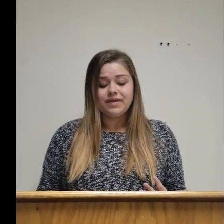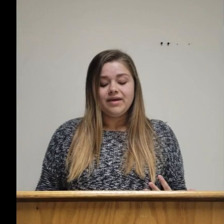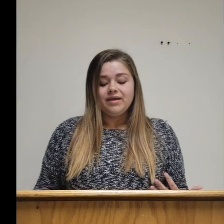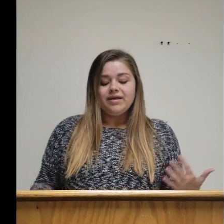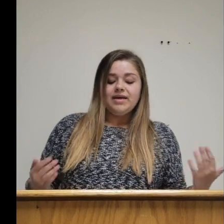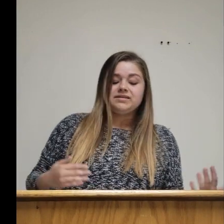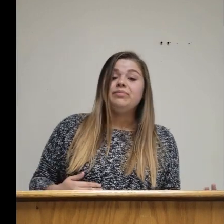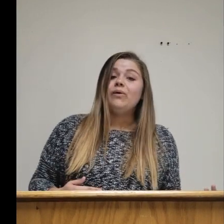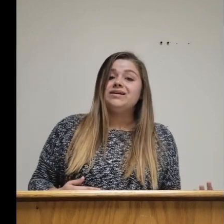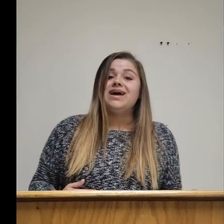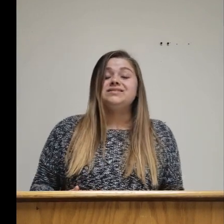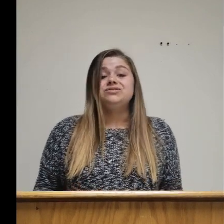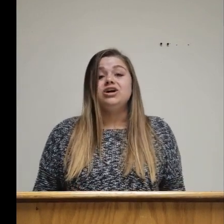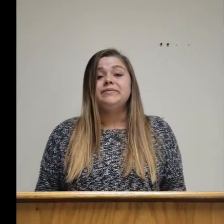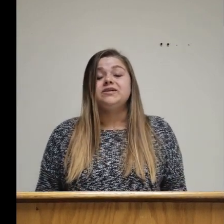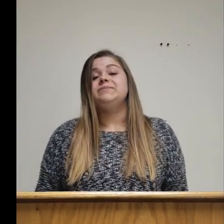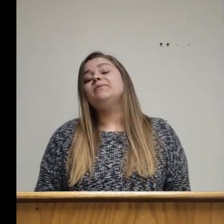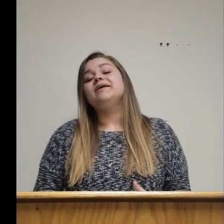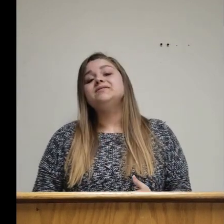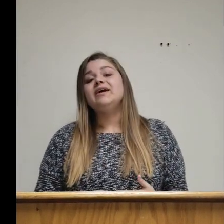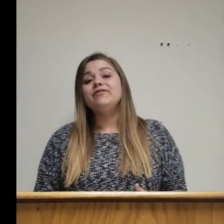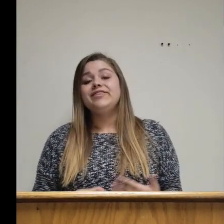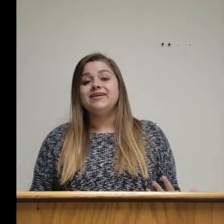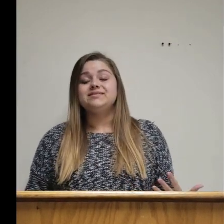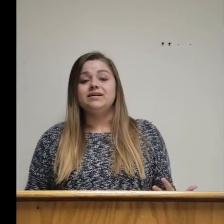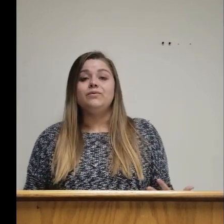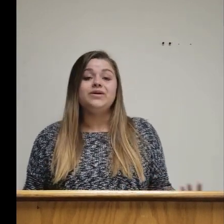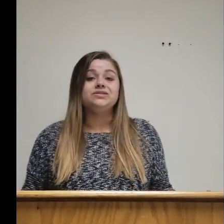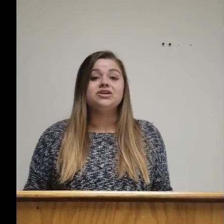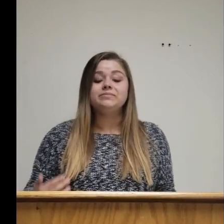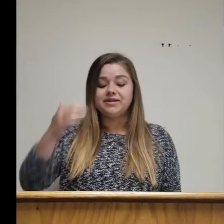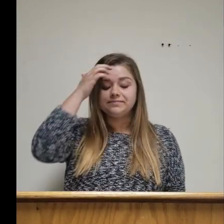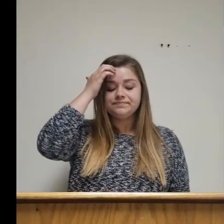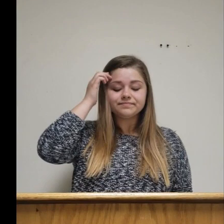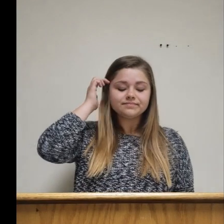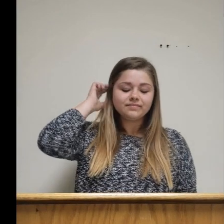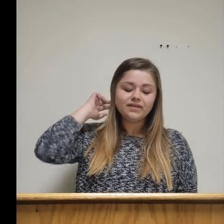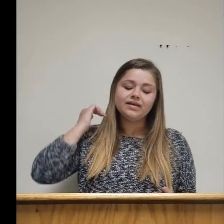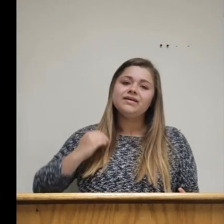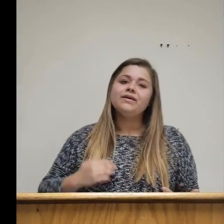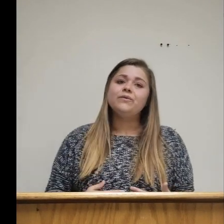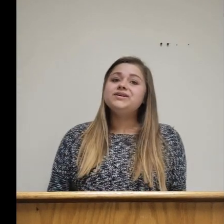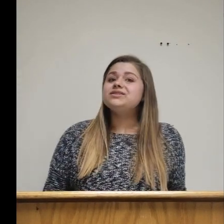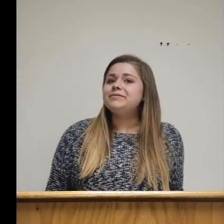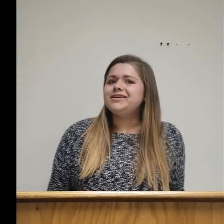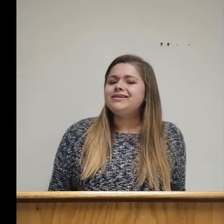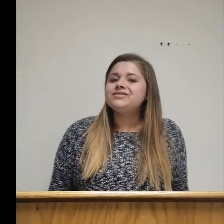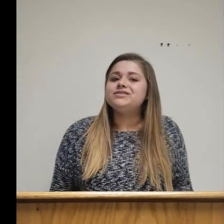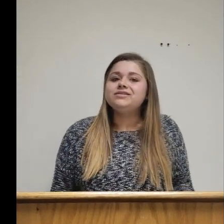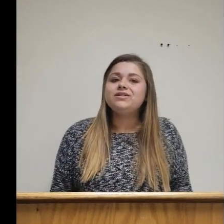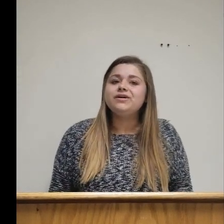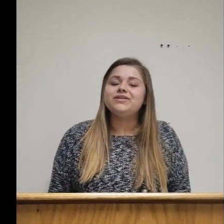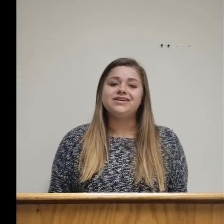interpreters. It's important as an interpreter to be aware of several things though when interpreting. When